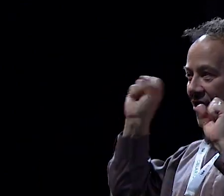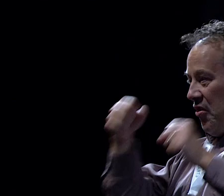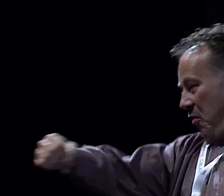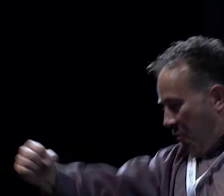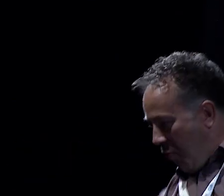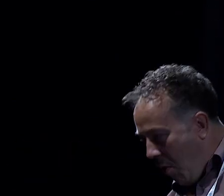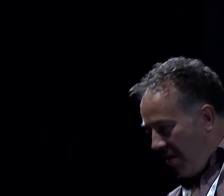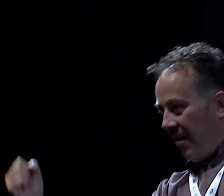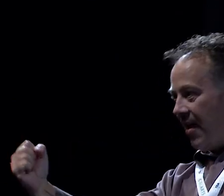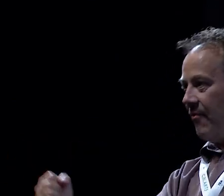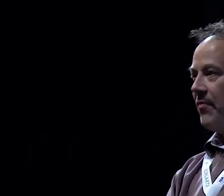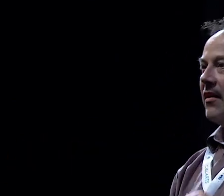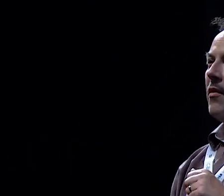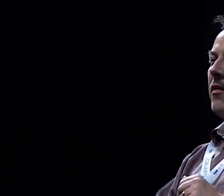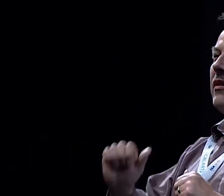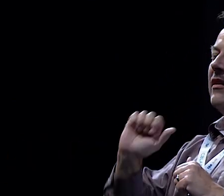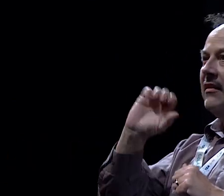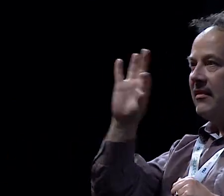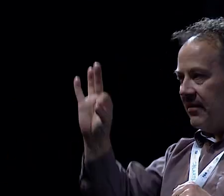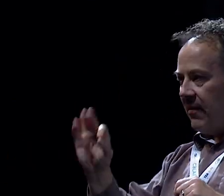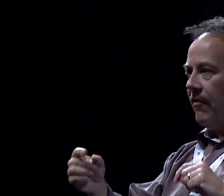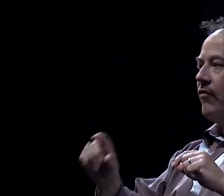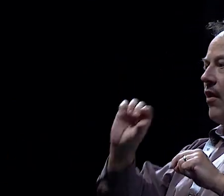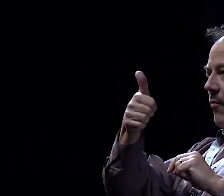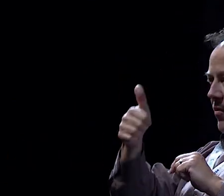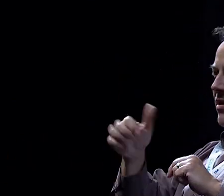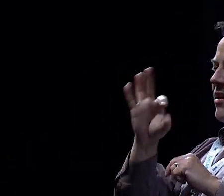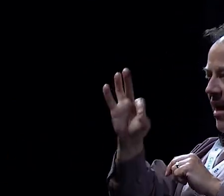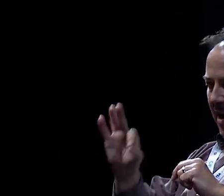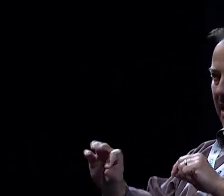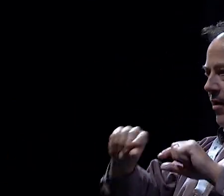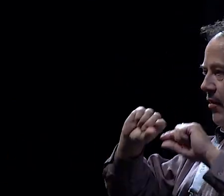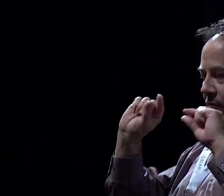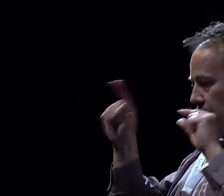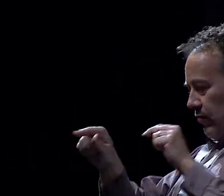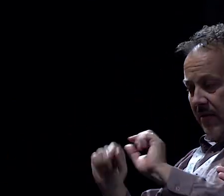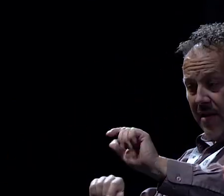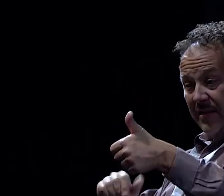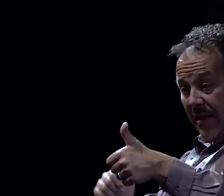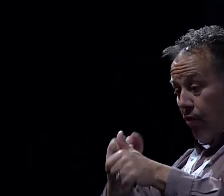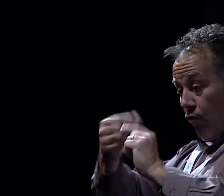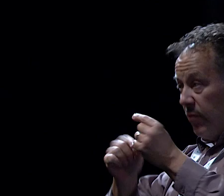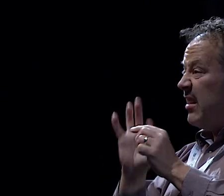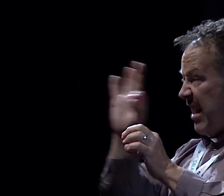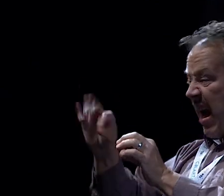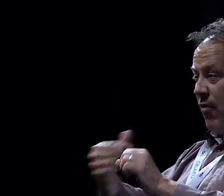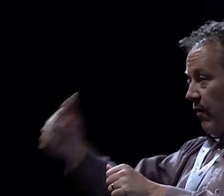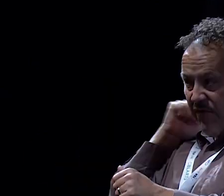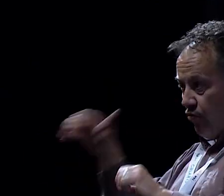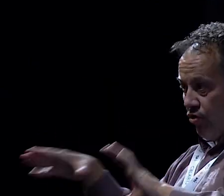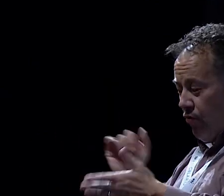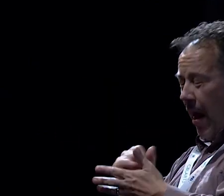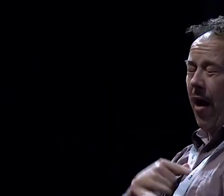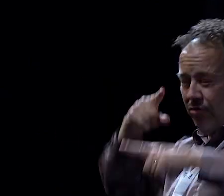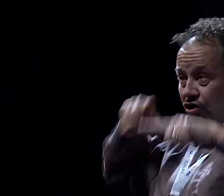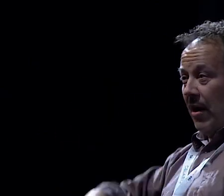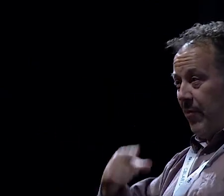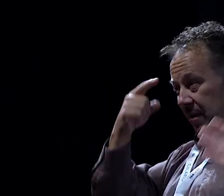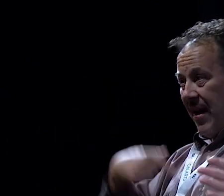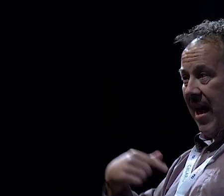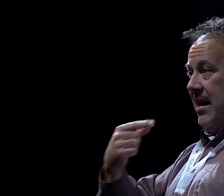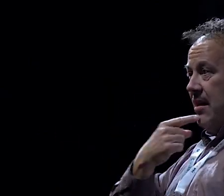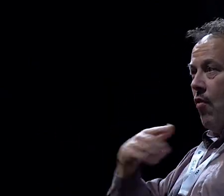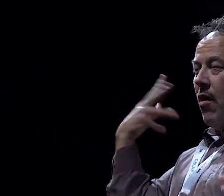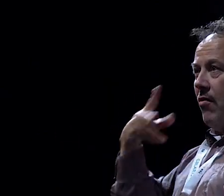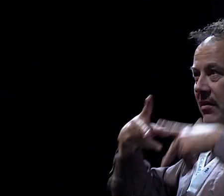lever. 9 out of 10 groups completely refused. I am not doing it. And I was really shocked at that because I thought it's Halloween,